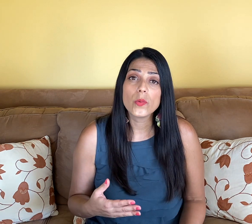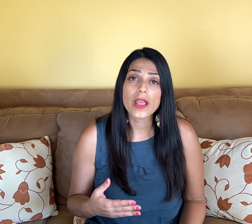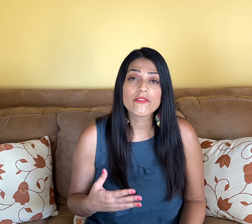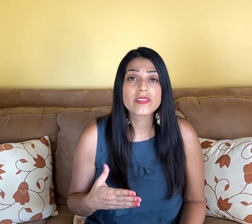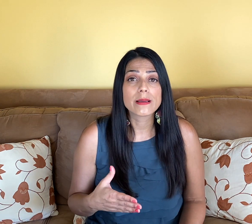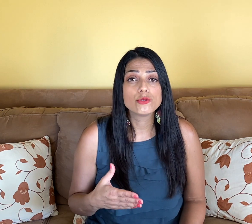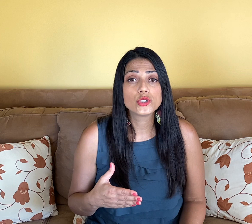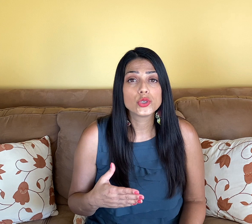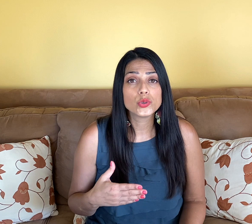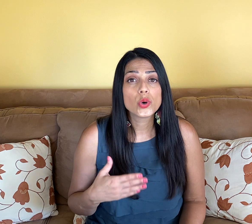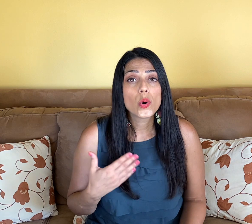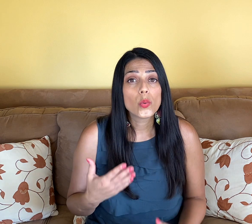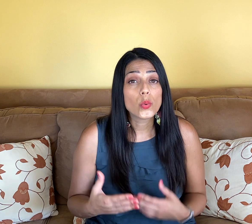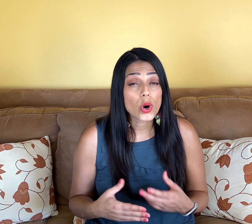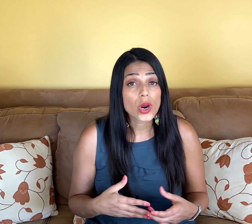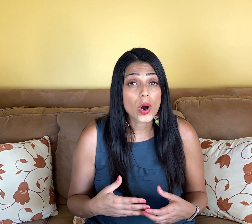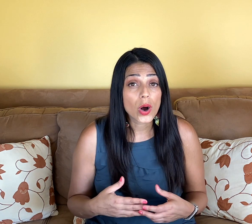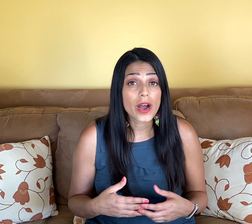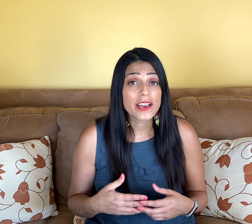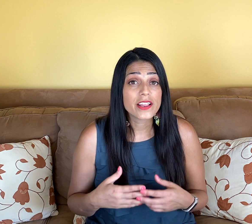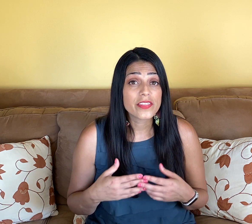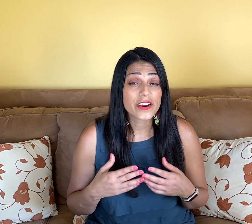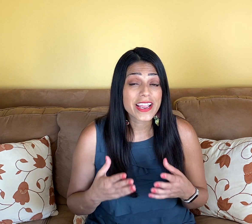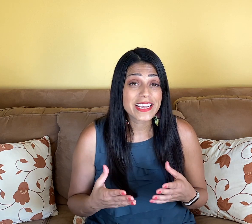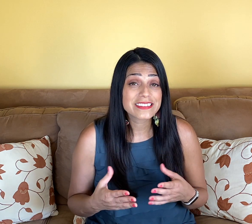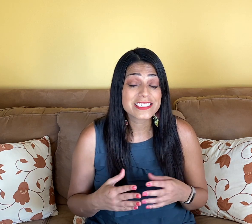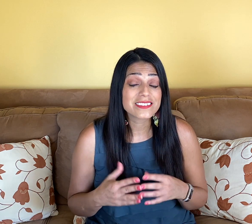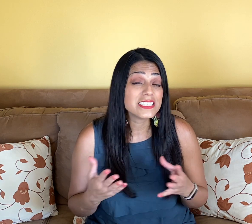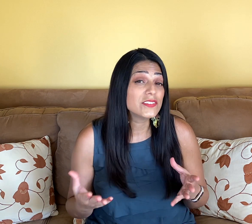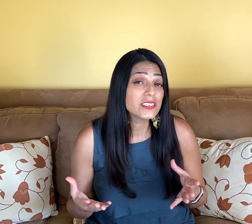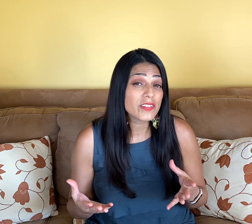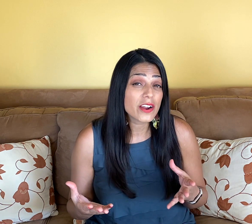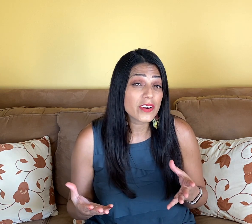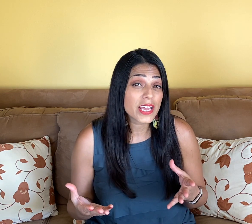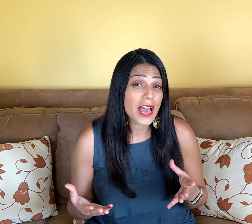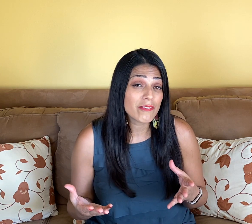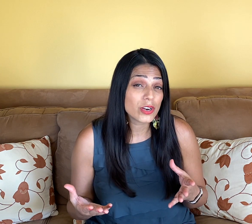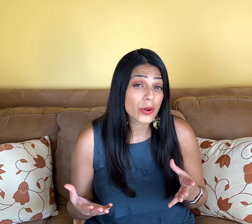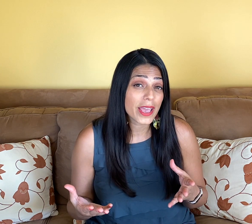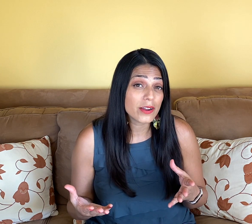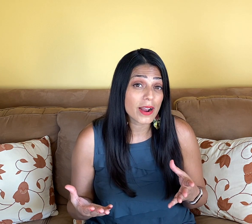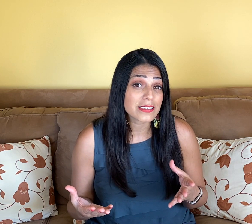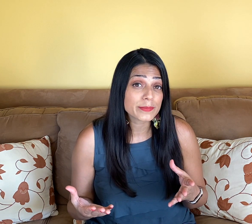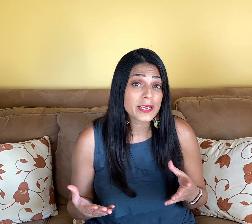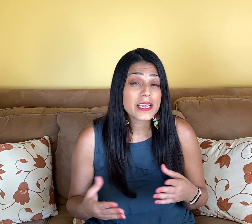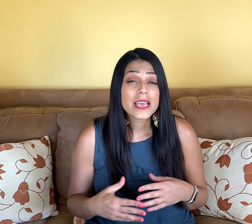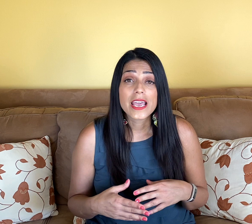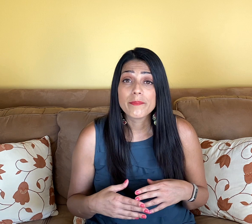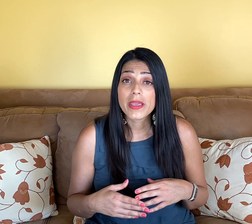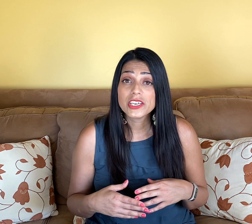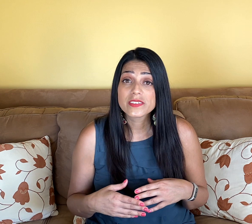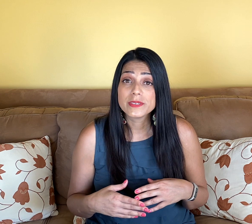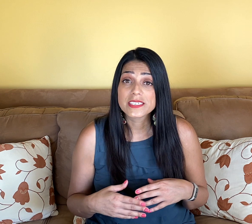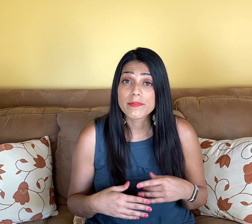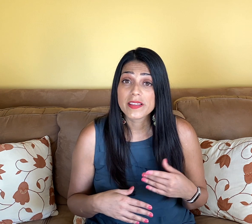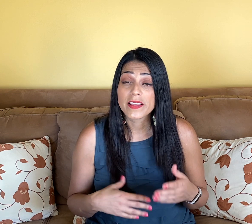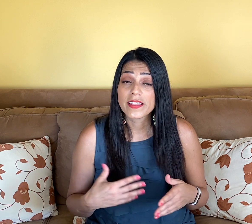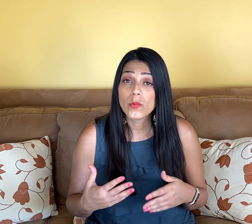way for them to work on their hand skills, even if they already have an okay grasp. It may just be something that they want